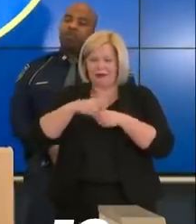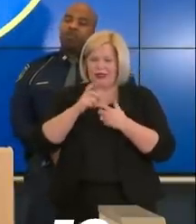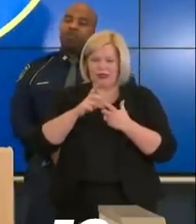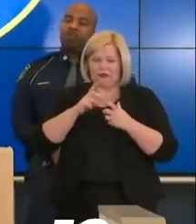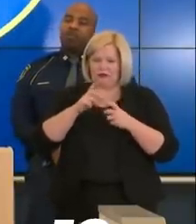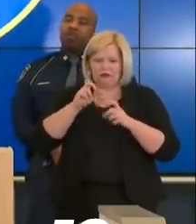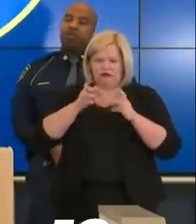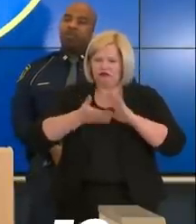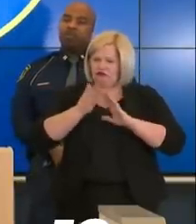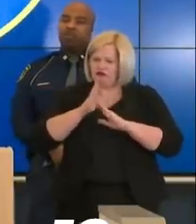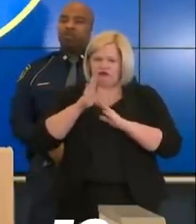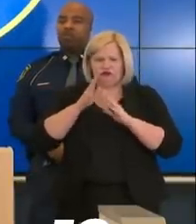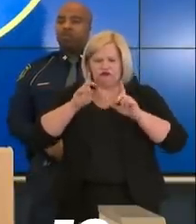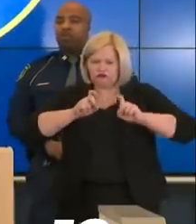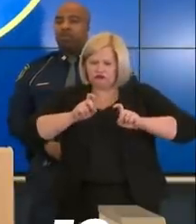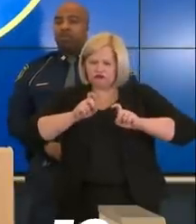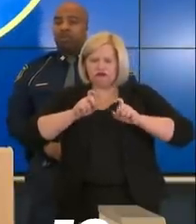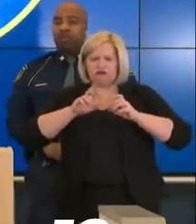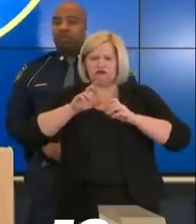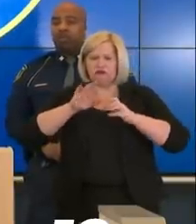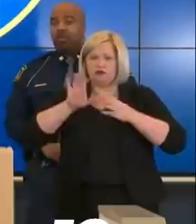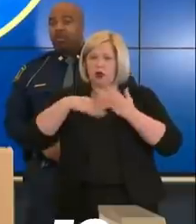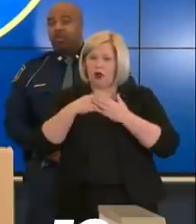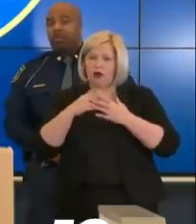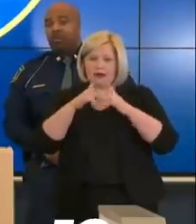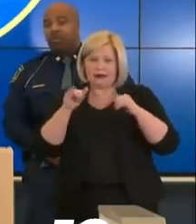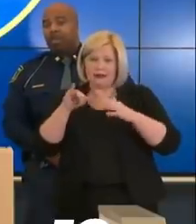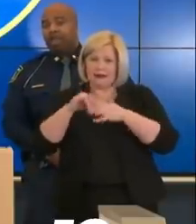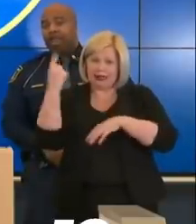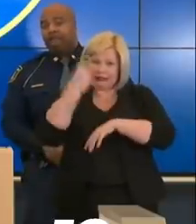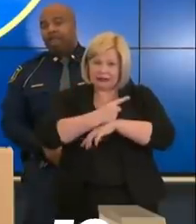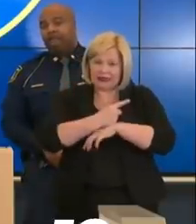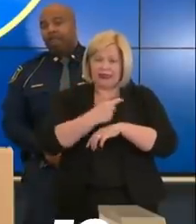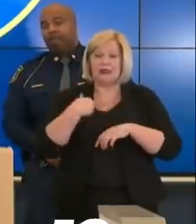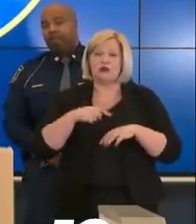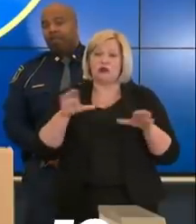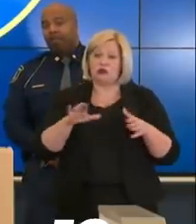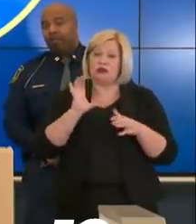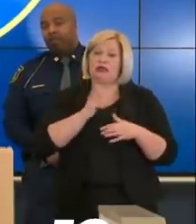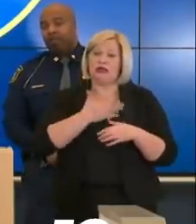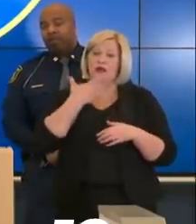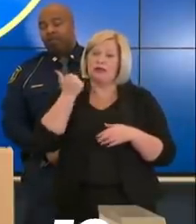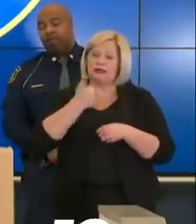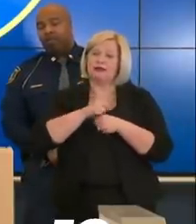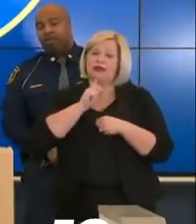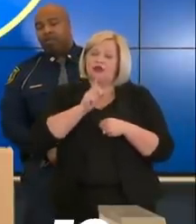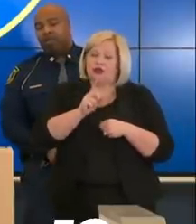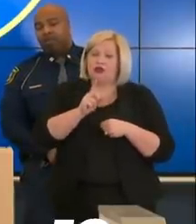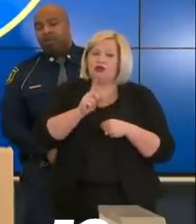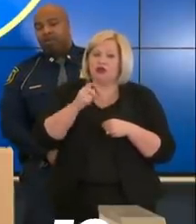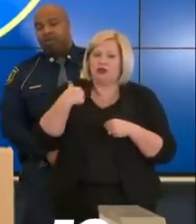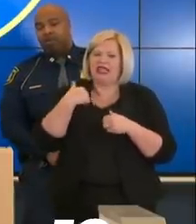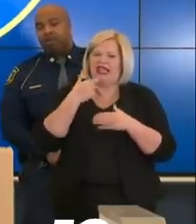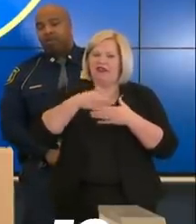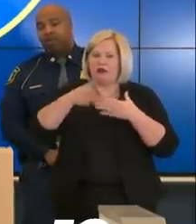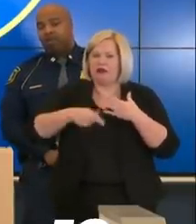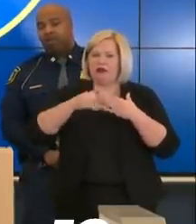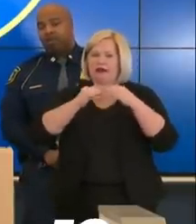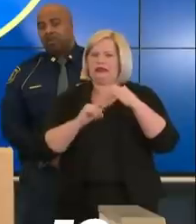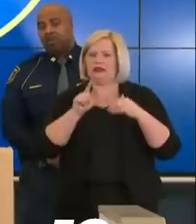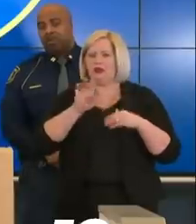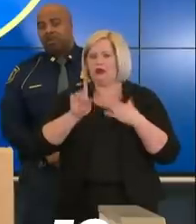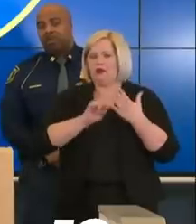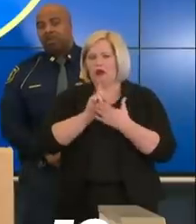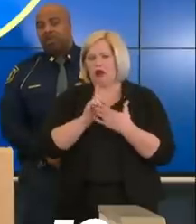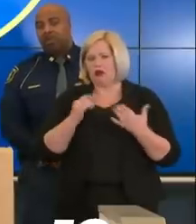run them during that day. And we are doing our best to have them resulted within 24 hours at this